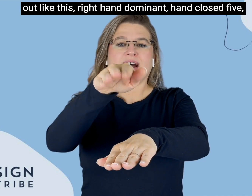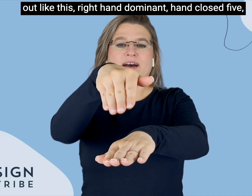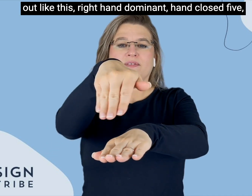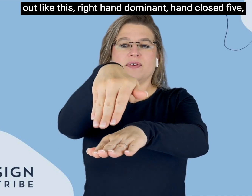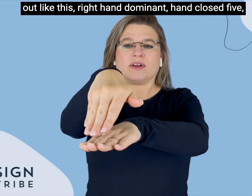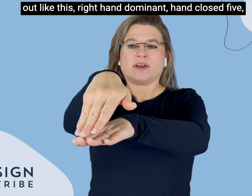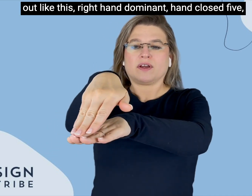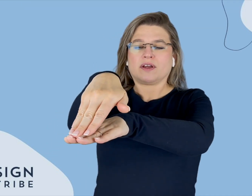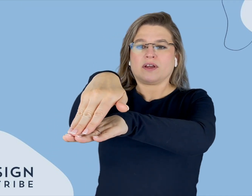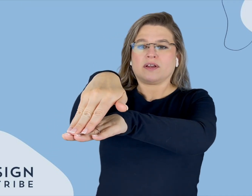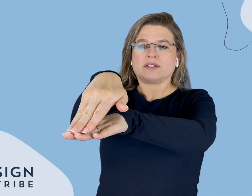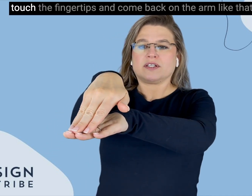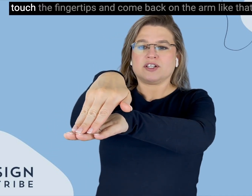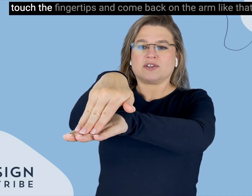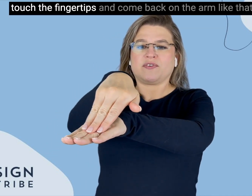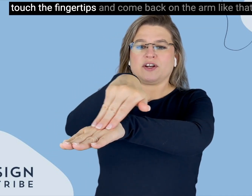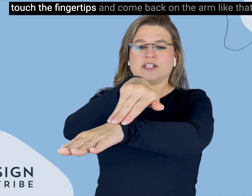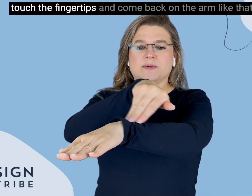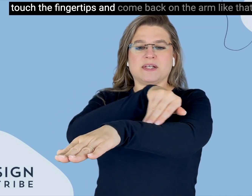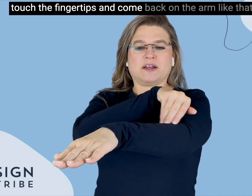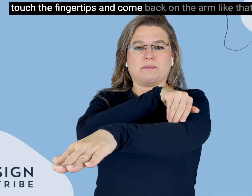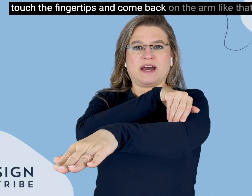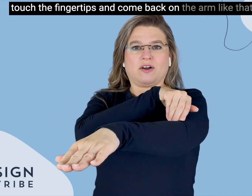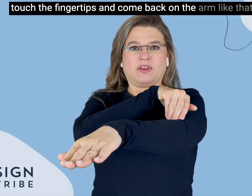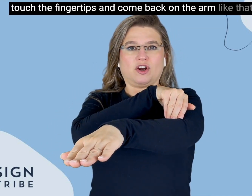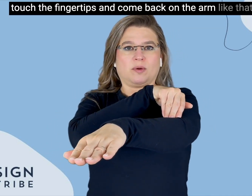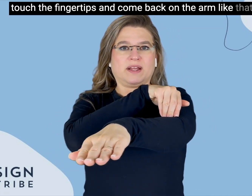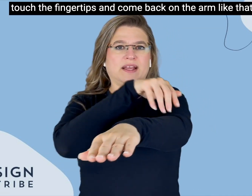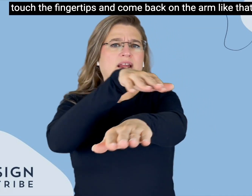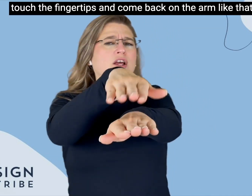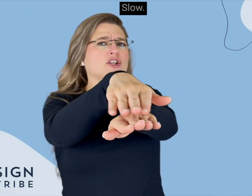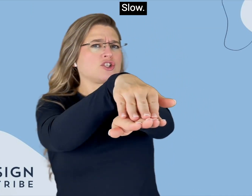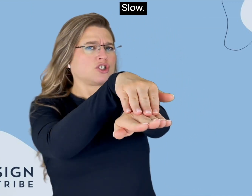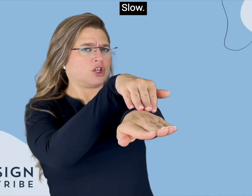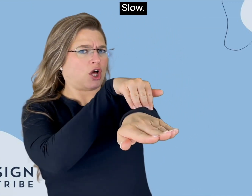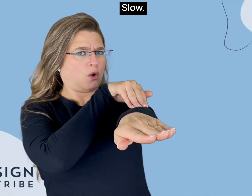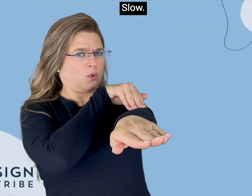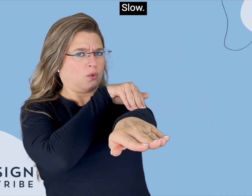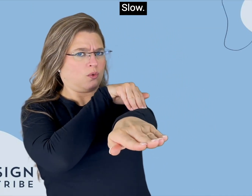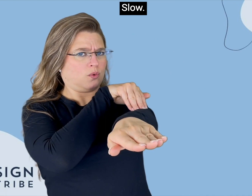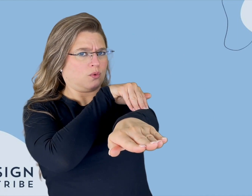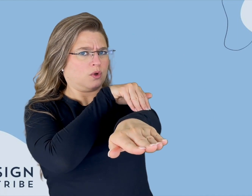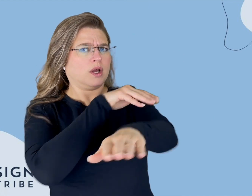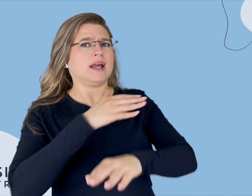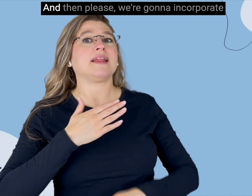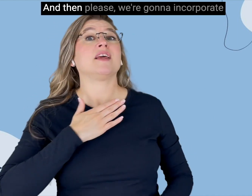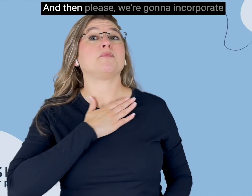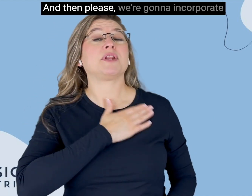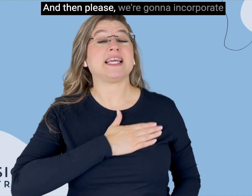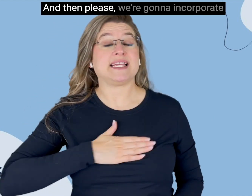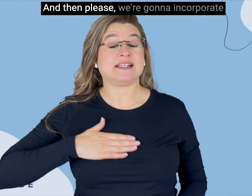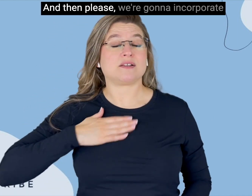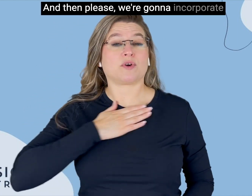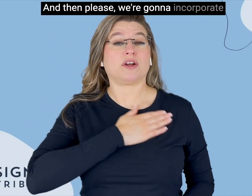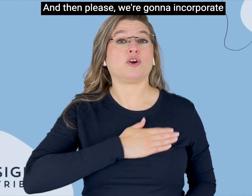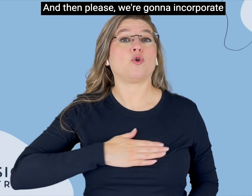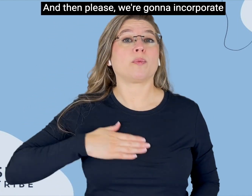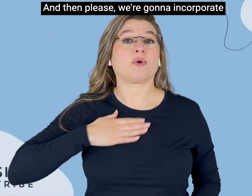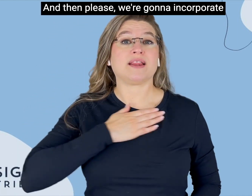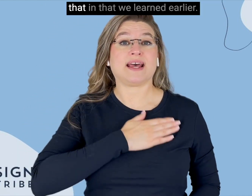5, touch the fingertips and come back on the arm like that. Slow. And then please, we're going to incorporate that